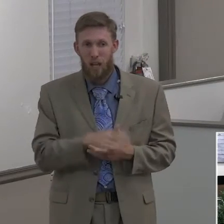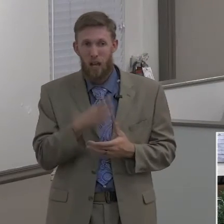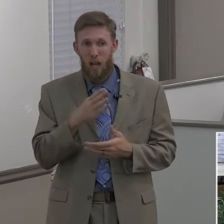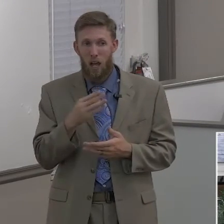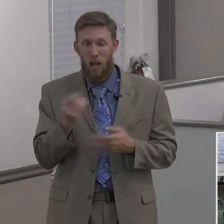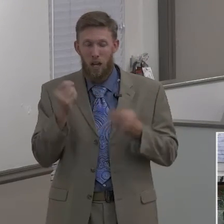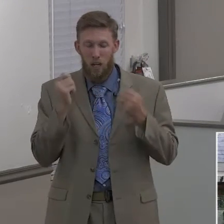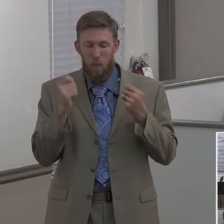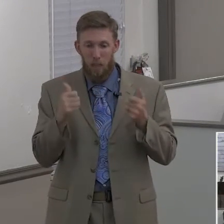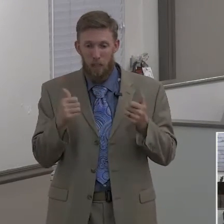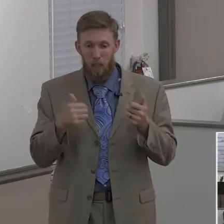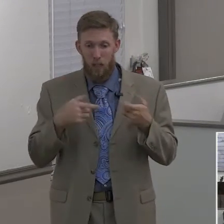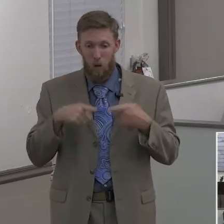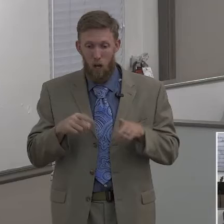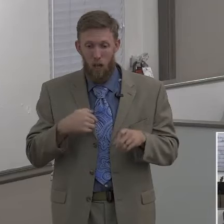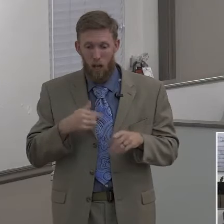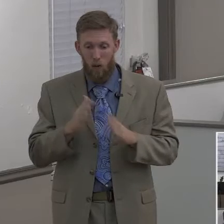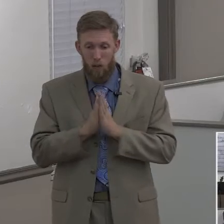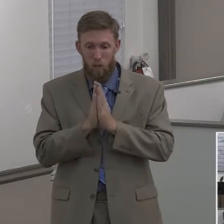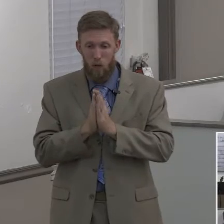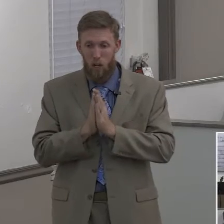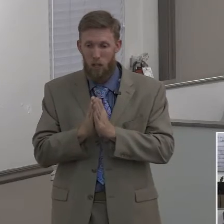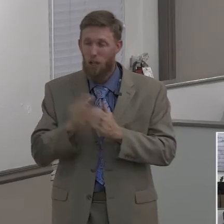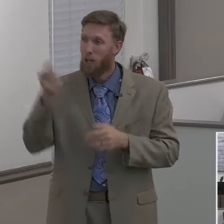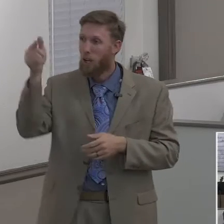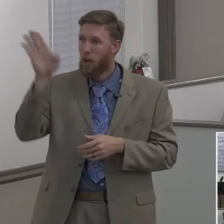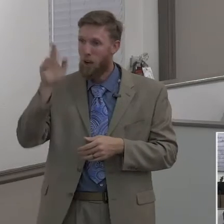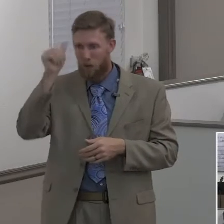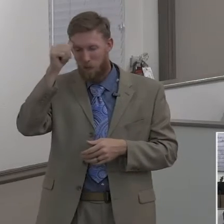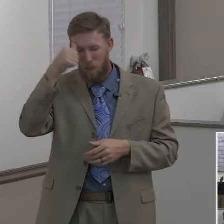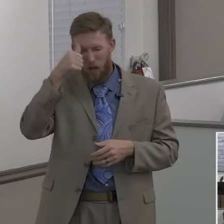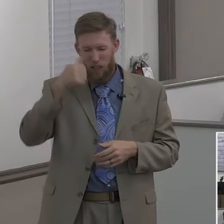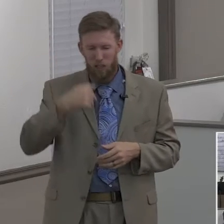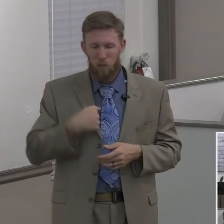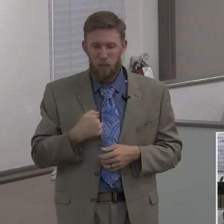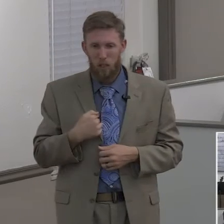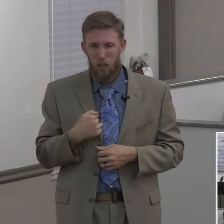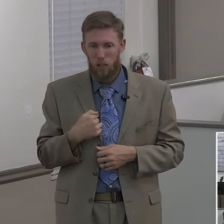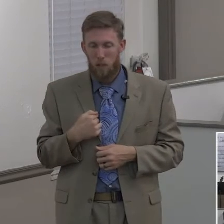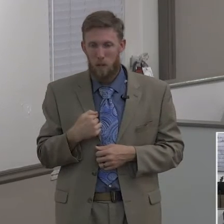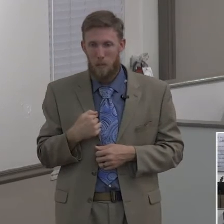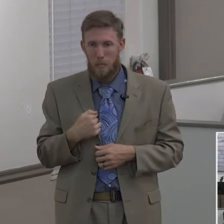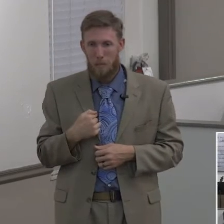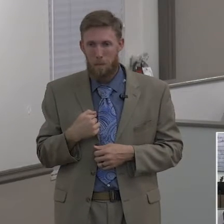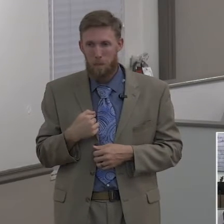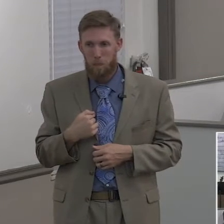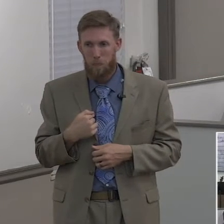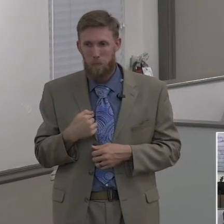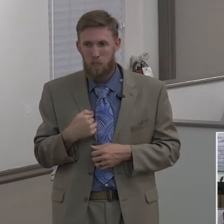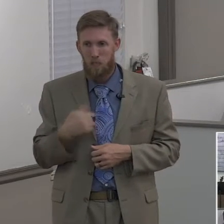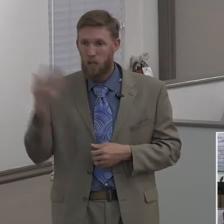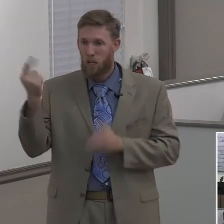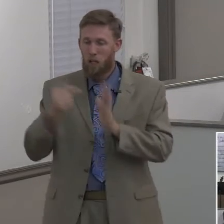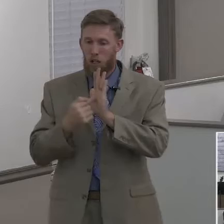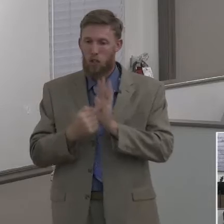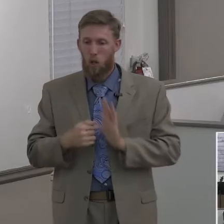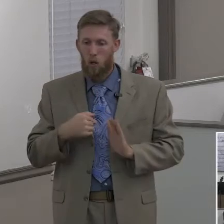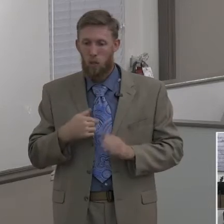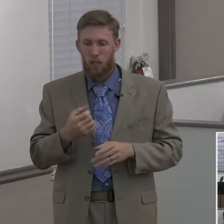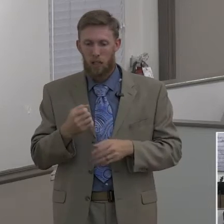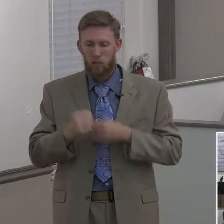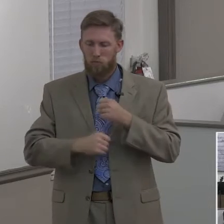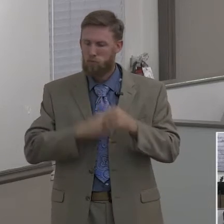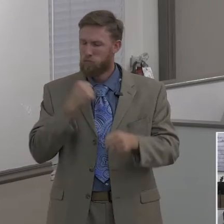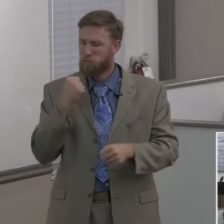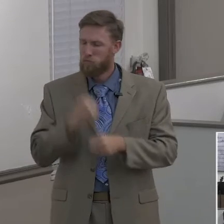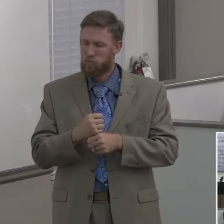And immediately as I was praying, God reminded me of something that He had shared with me many years ago.